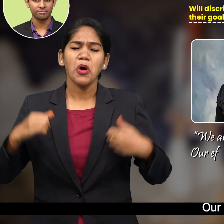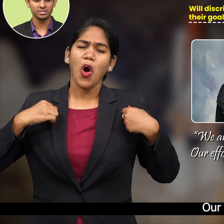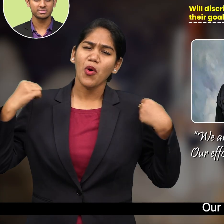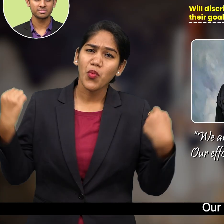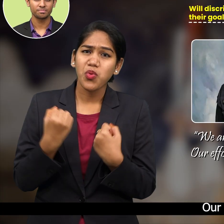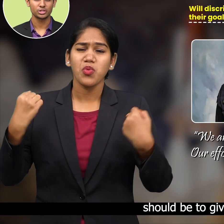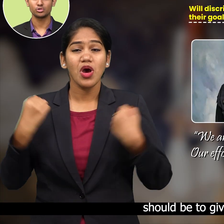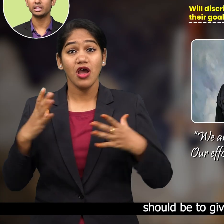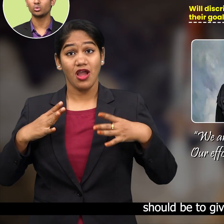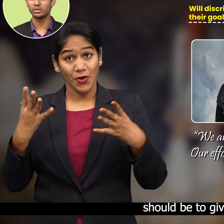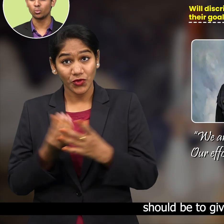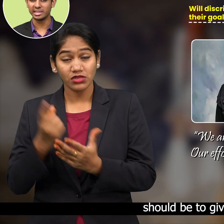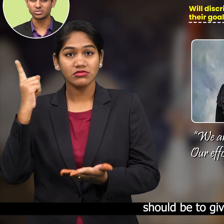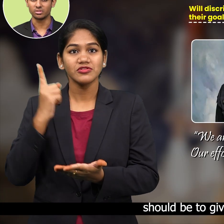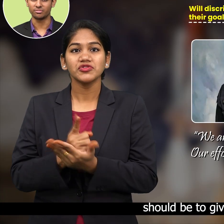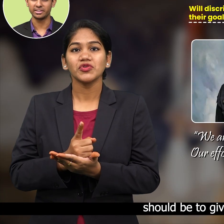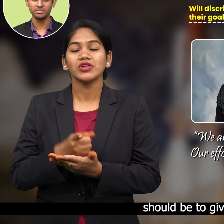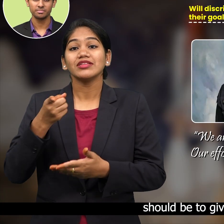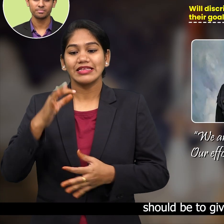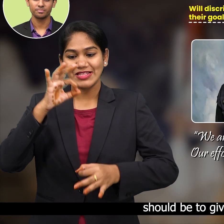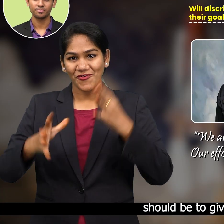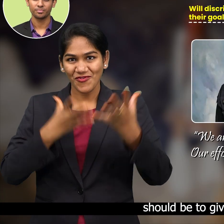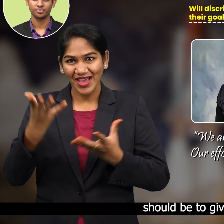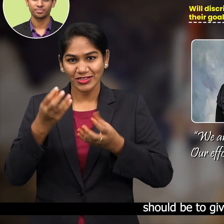Our efforts should be to give wings to the fire